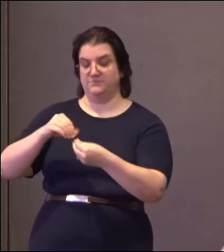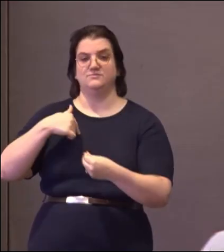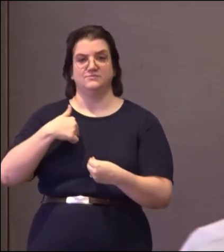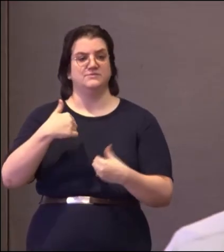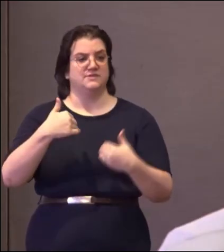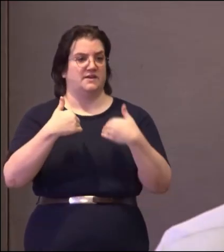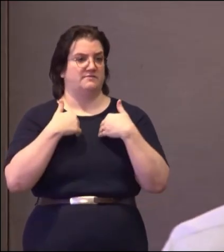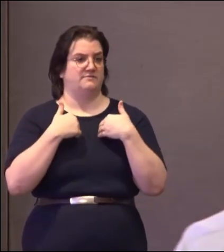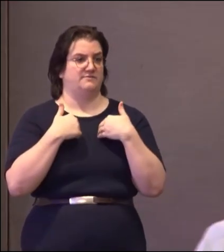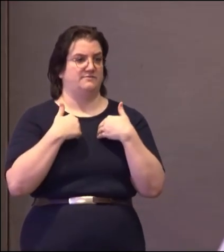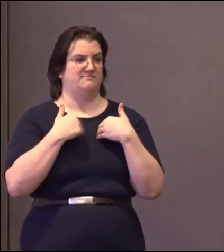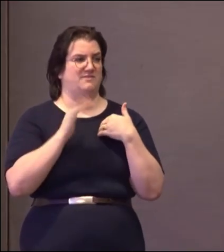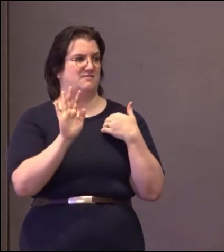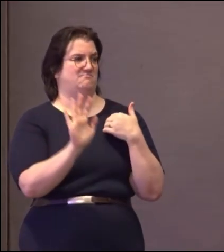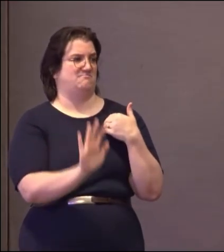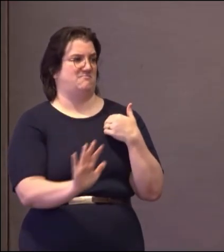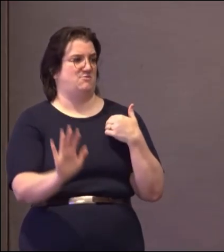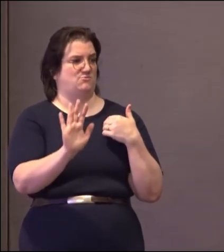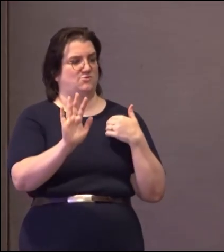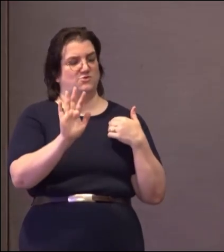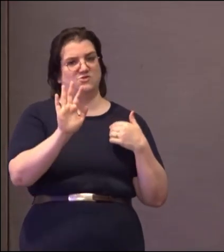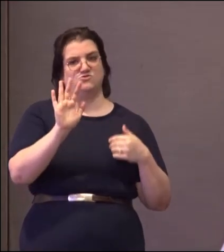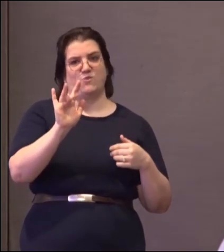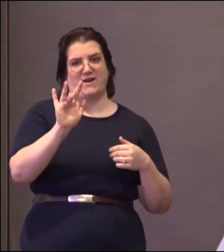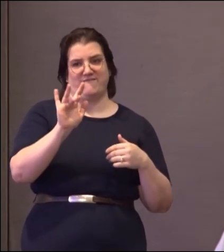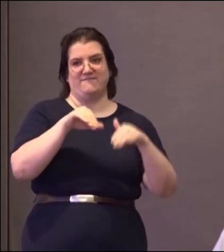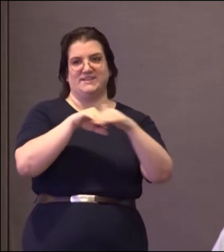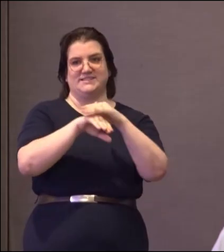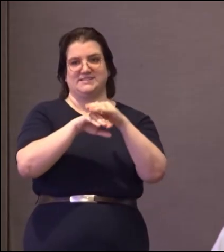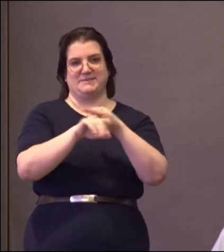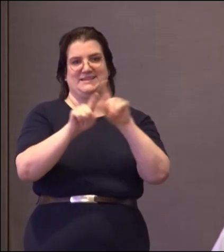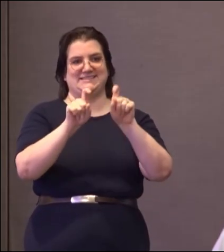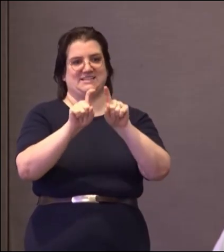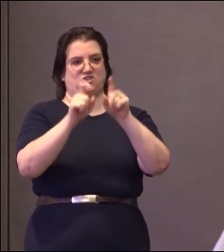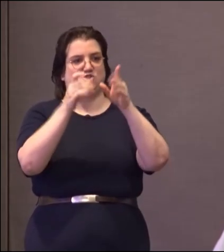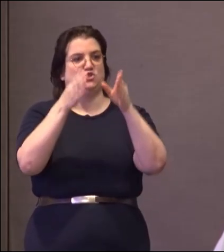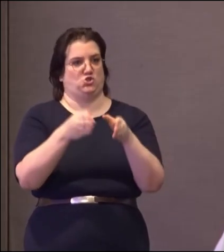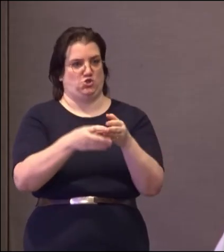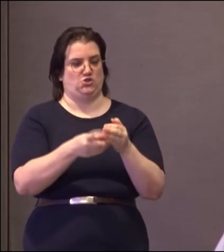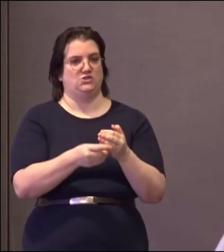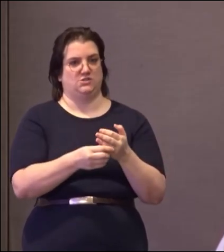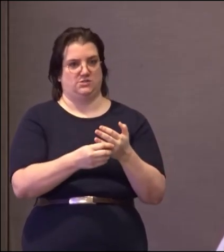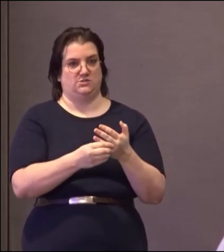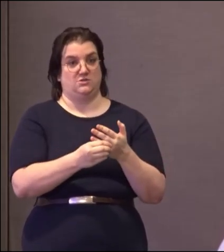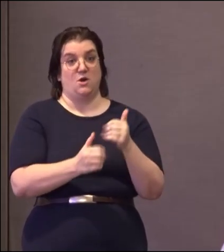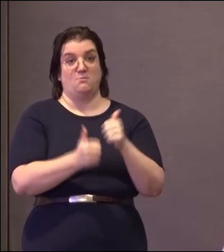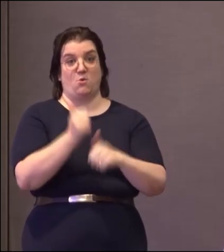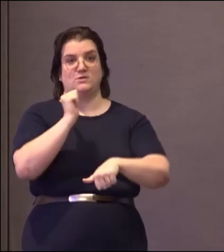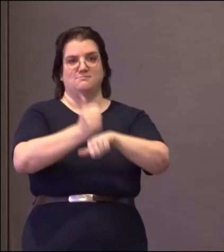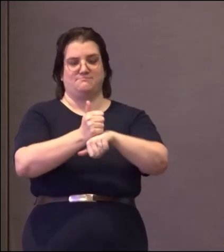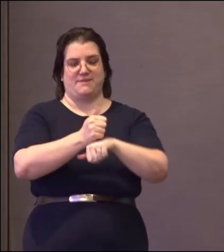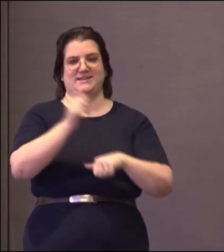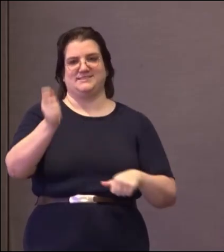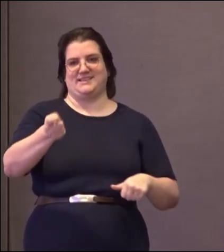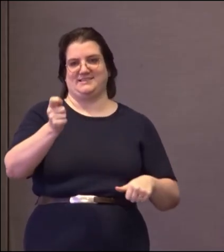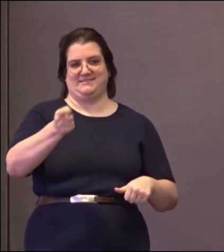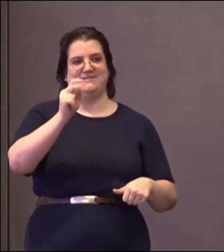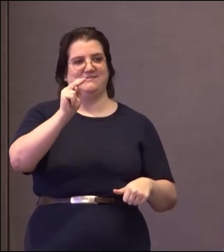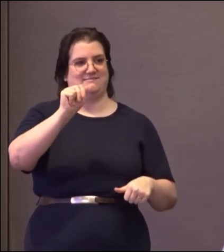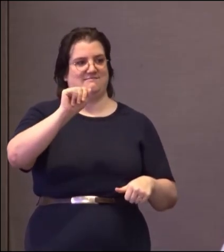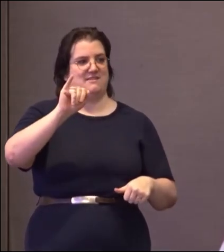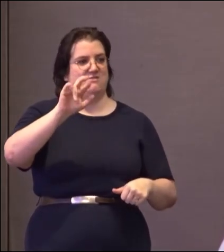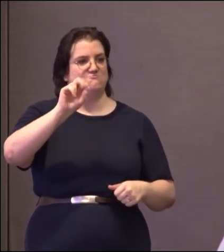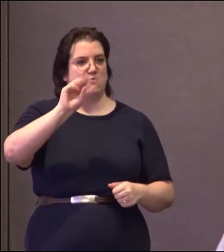have about 25 accessibility testers. Most of them are based in Nairobi, and some of them